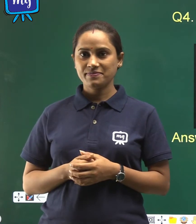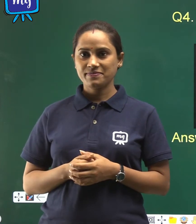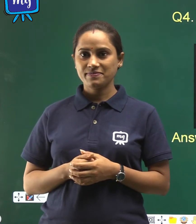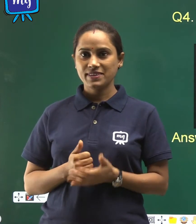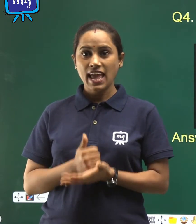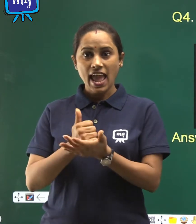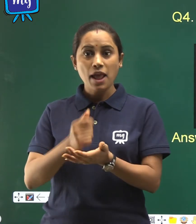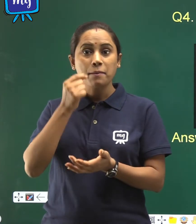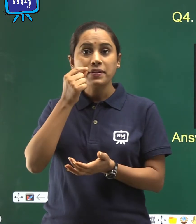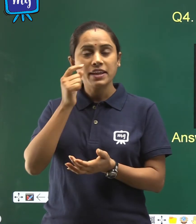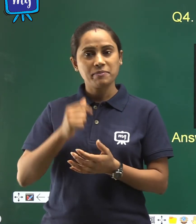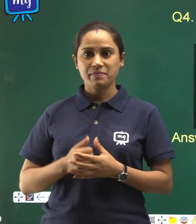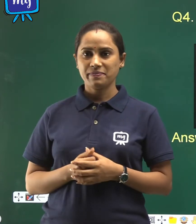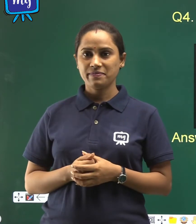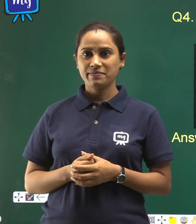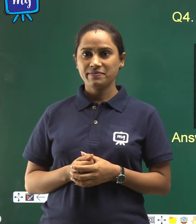helped him?